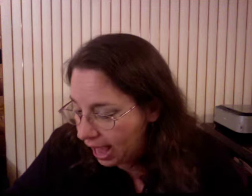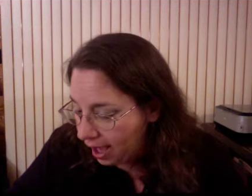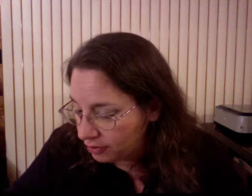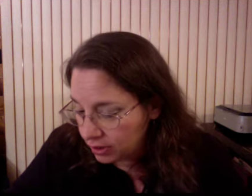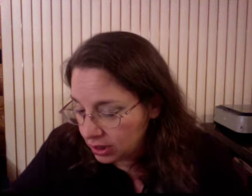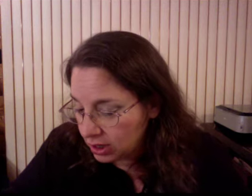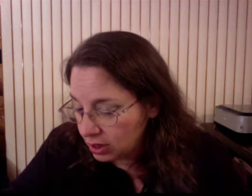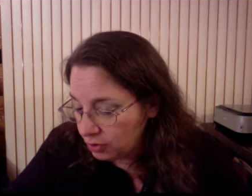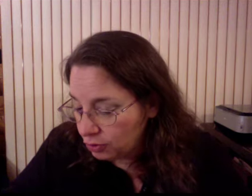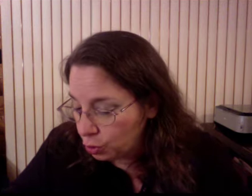have for